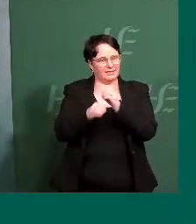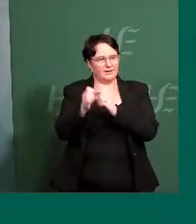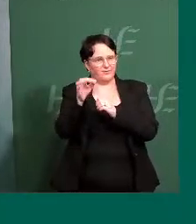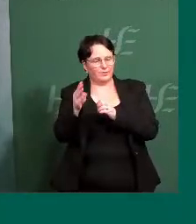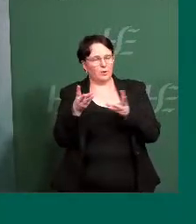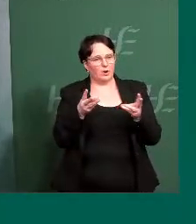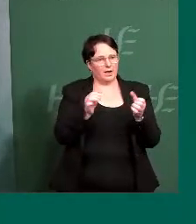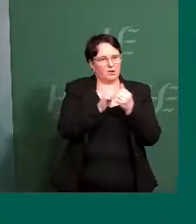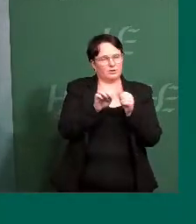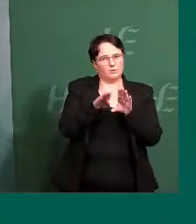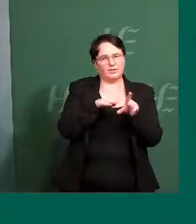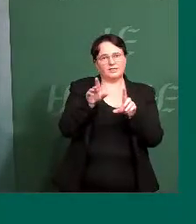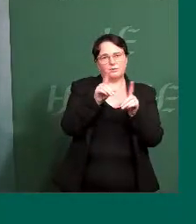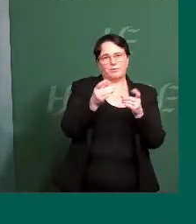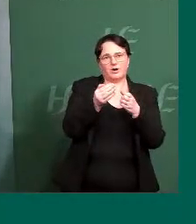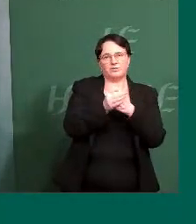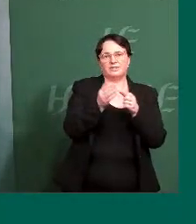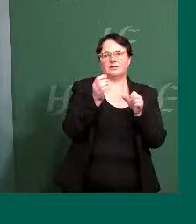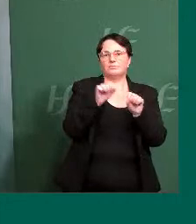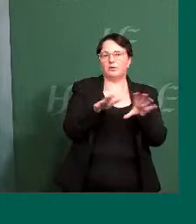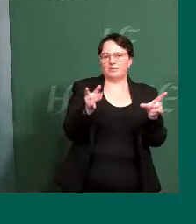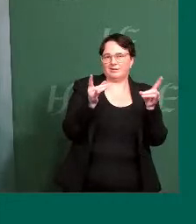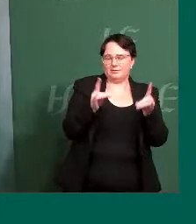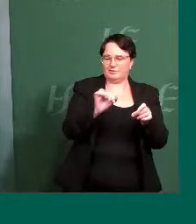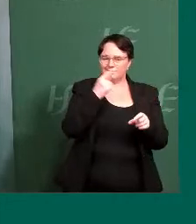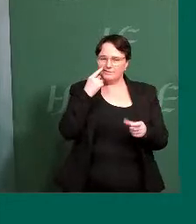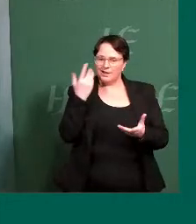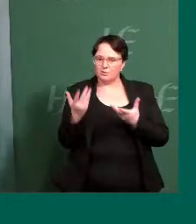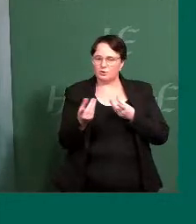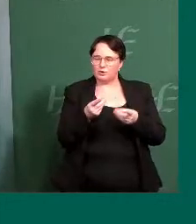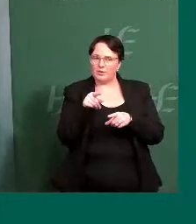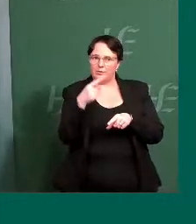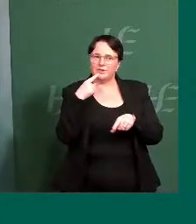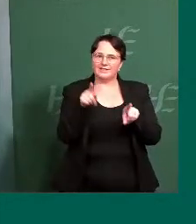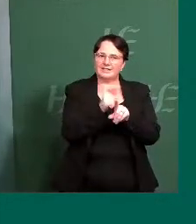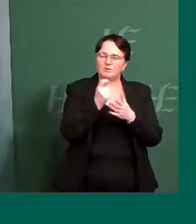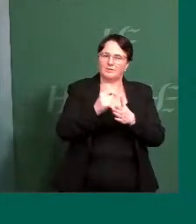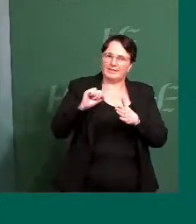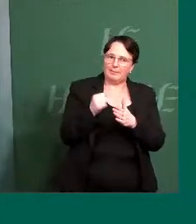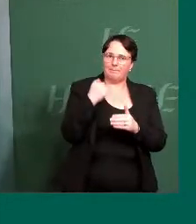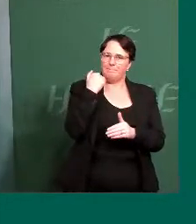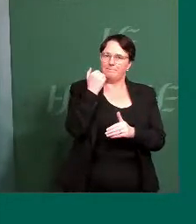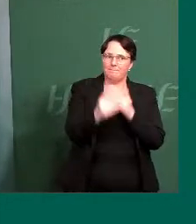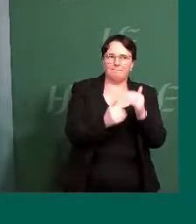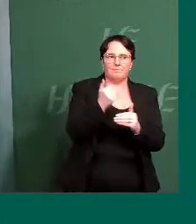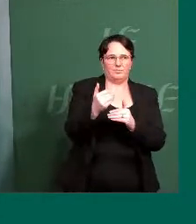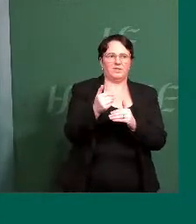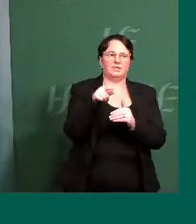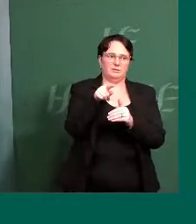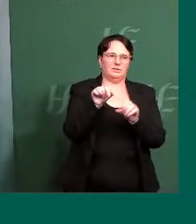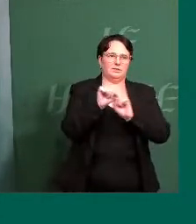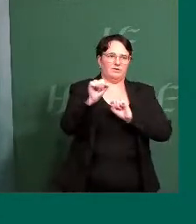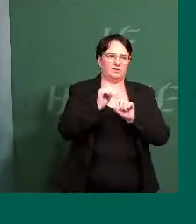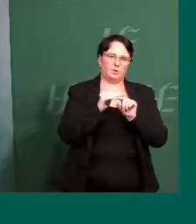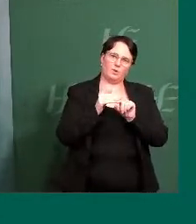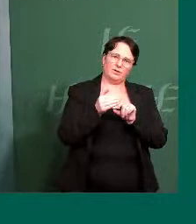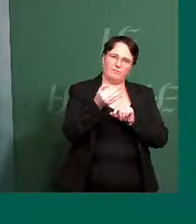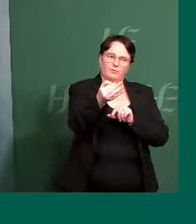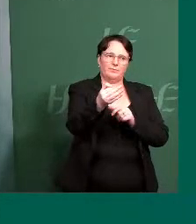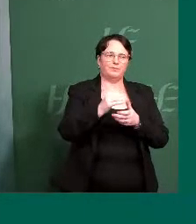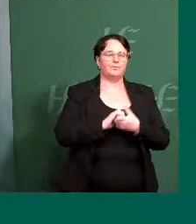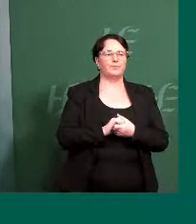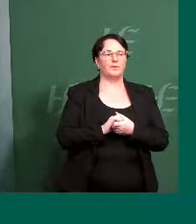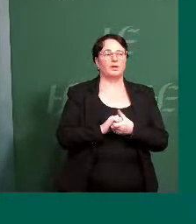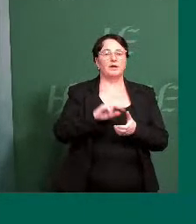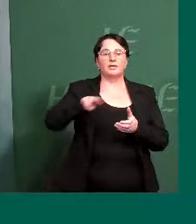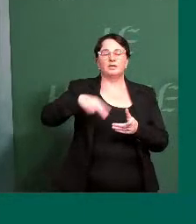with colleagues in the Department of Public Health to look at how we do that while ensuring a level of resilience in our service going forward. Just